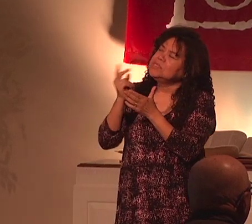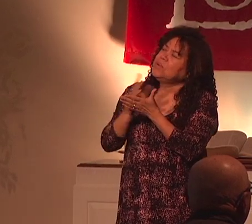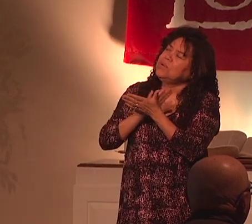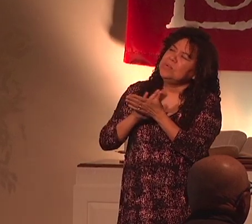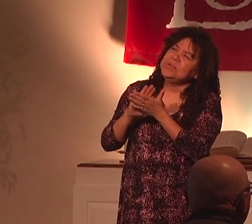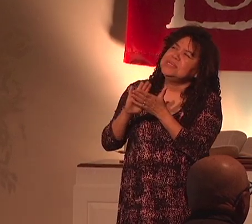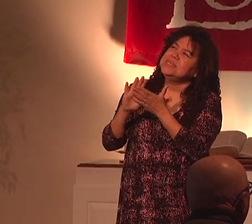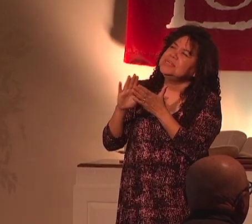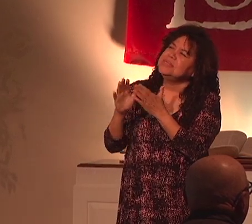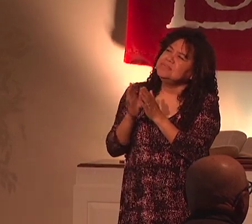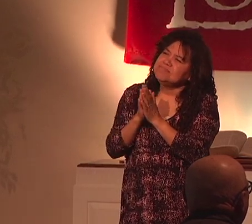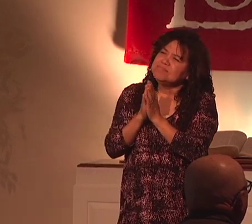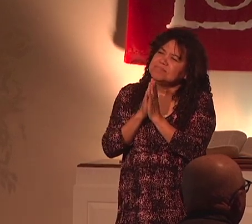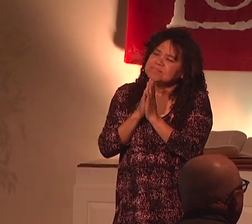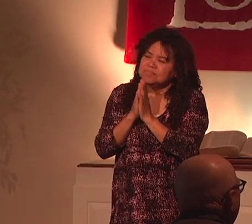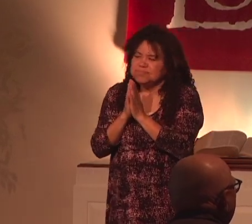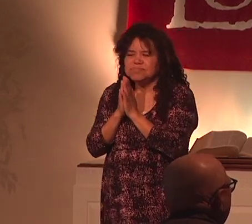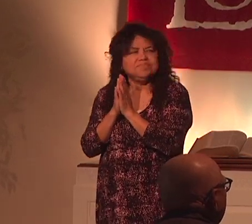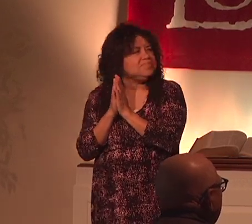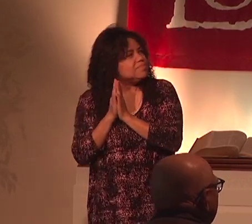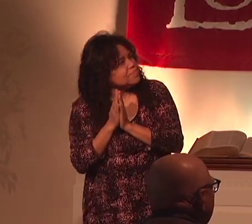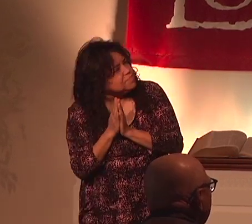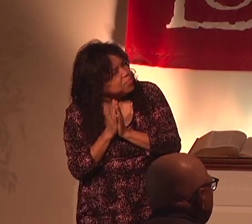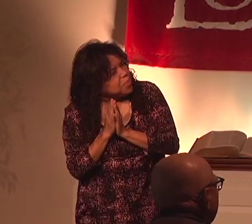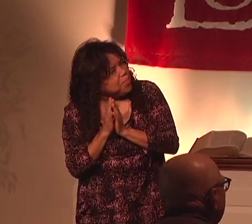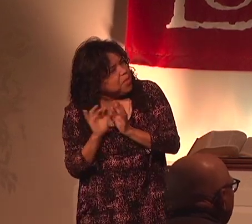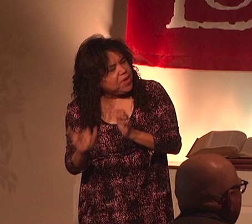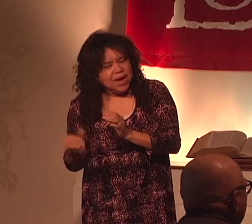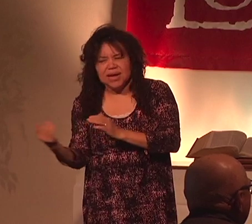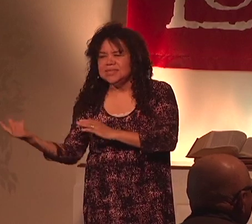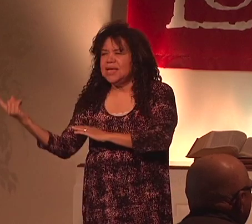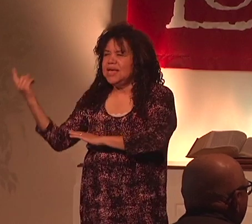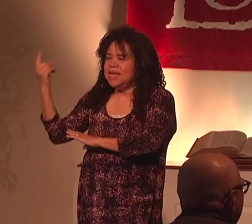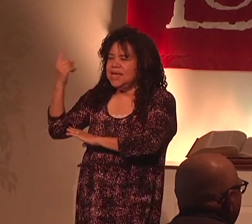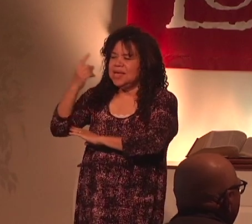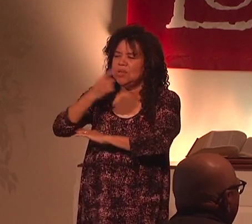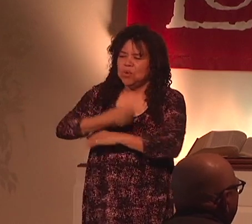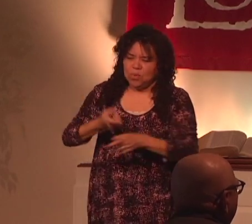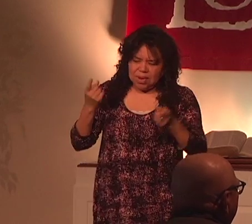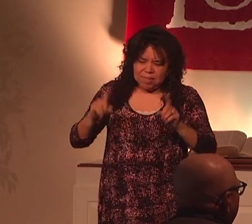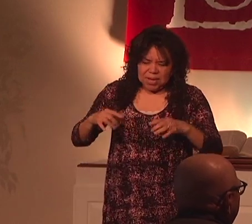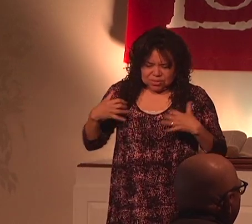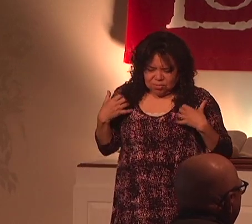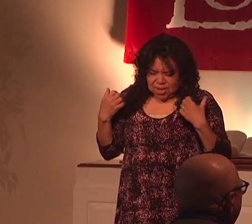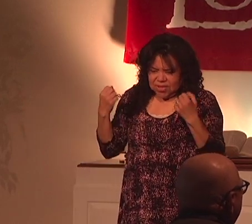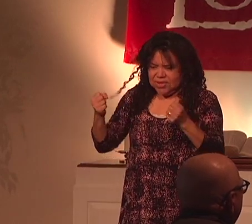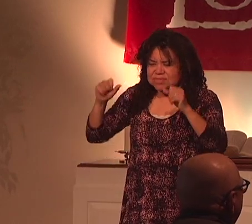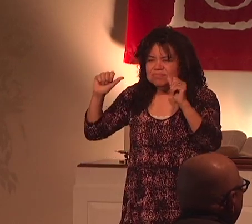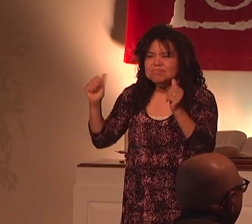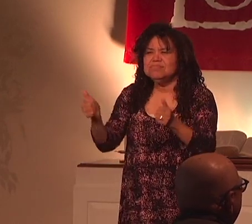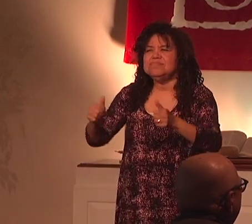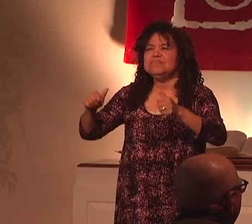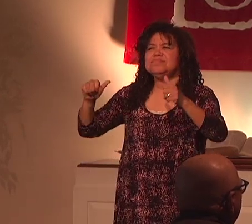And on that day When my strength is failing